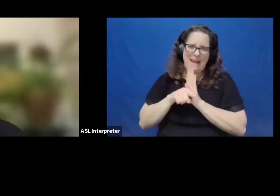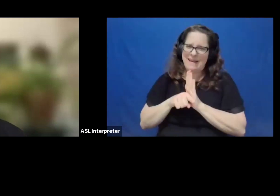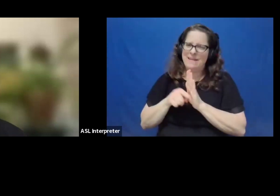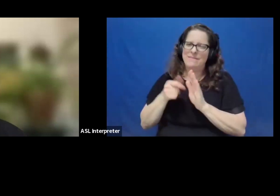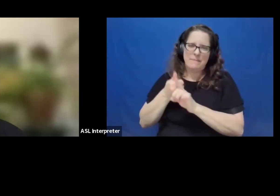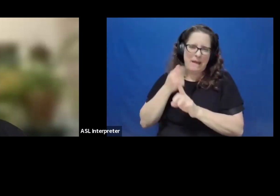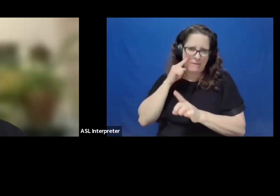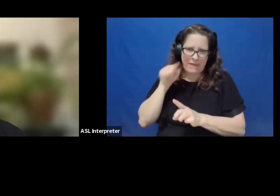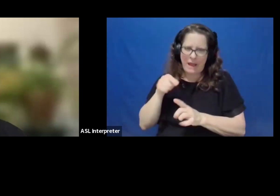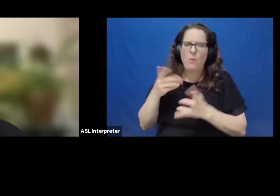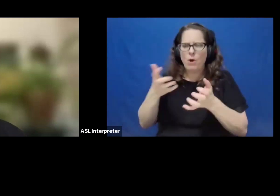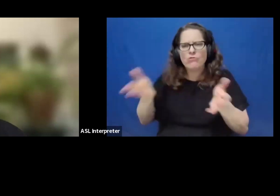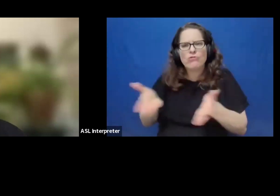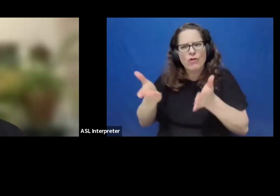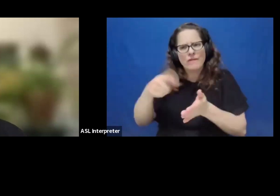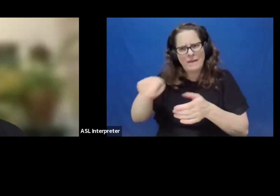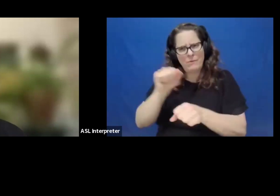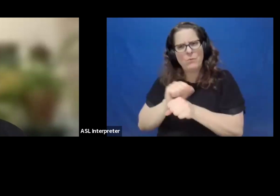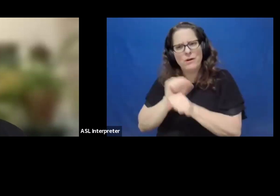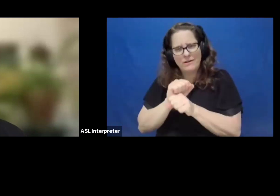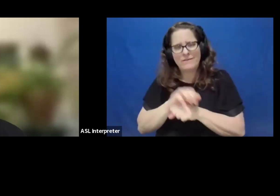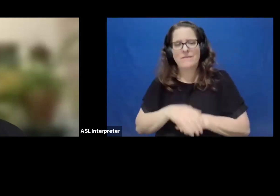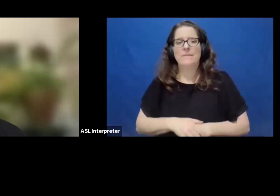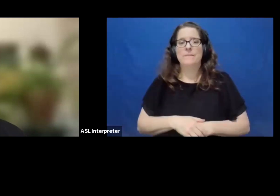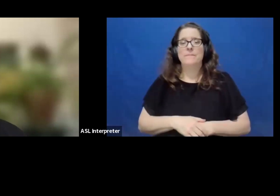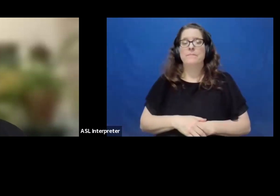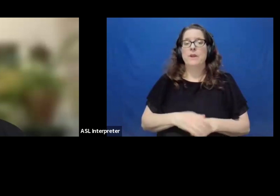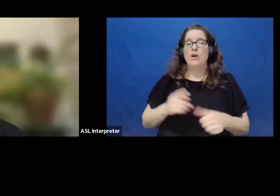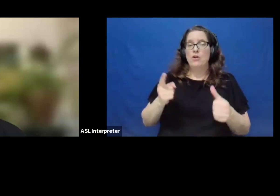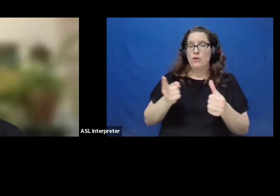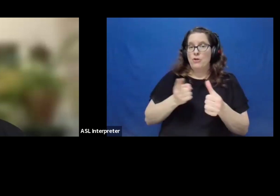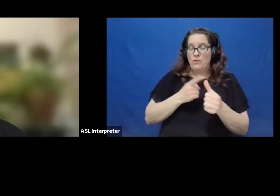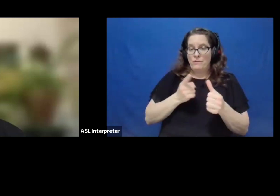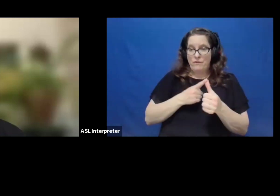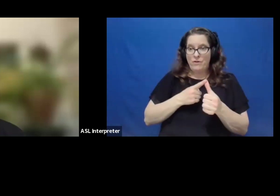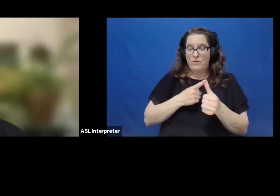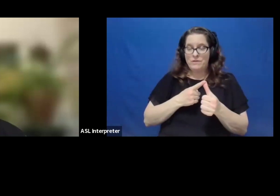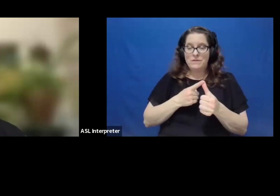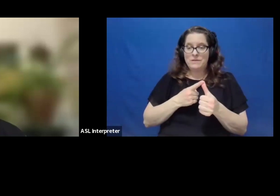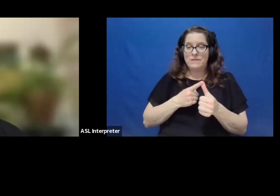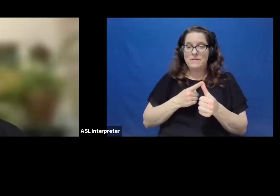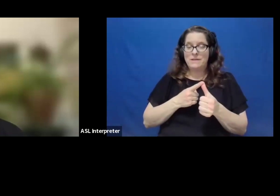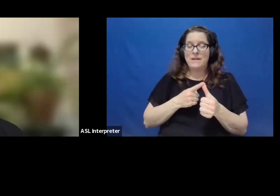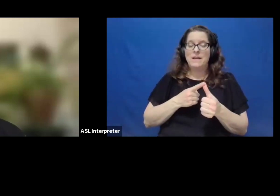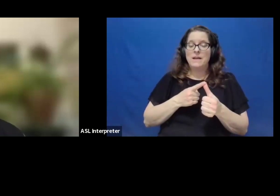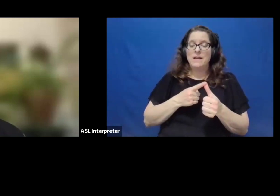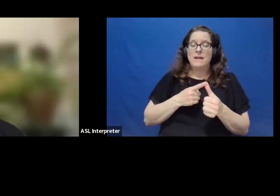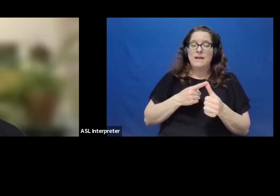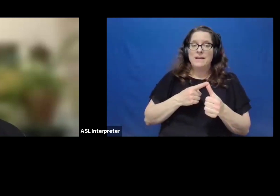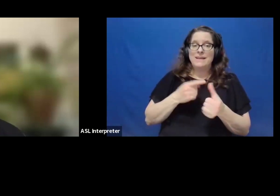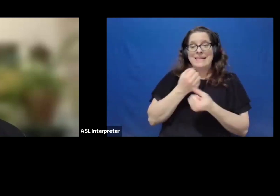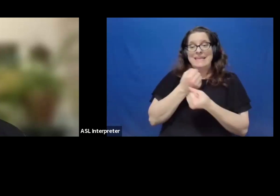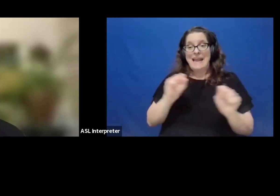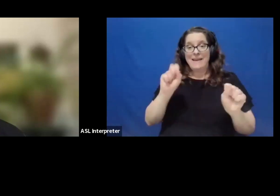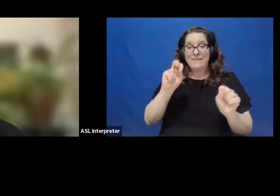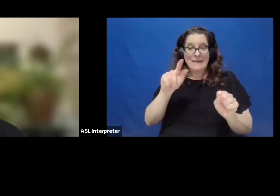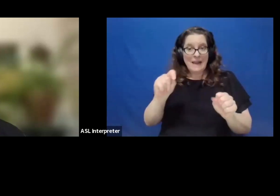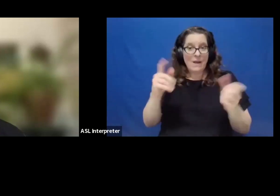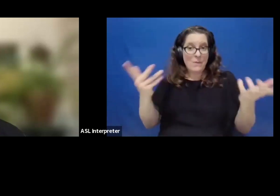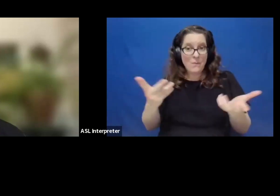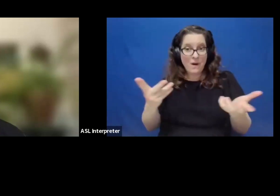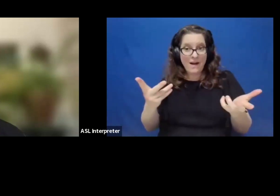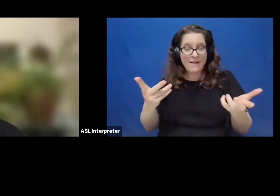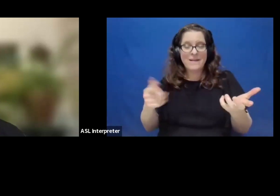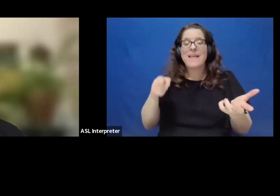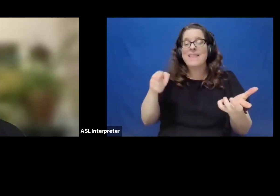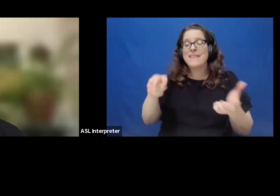The first safety net is simply that a person on SSI is almost